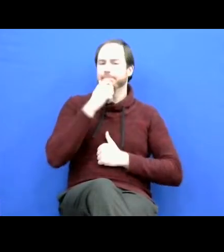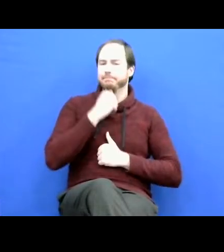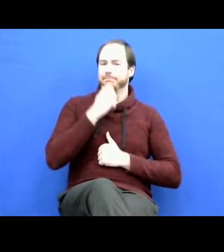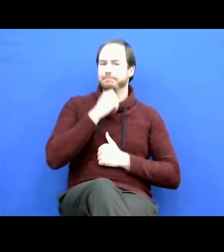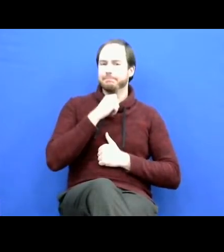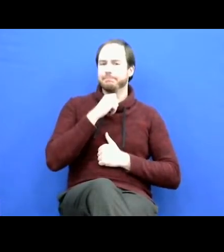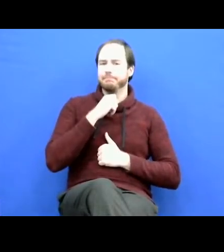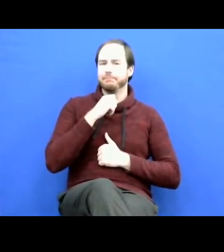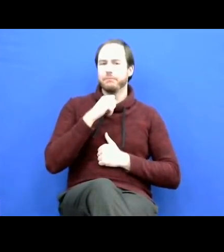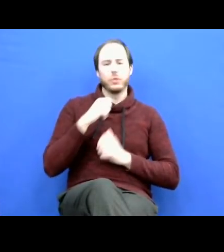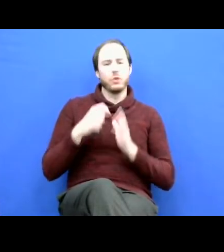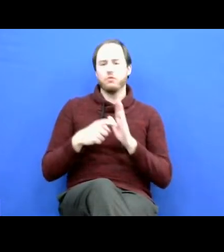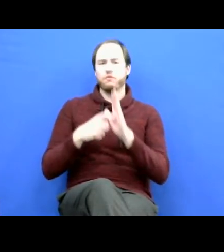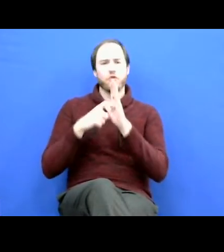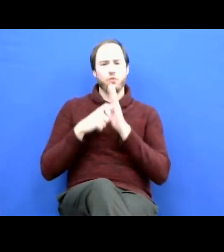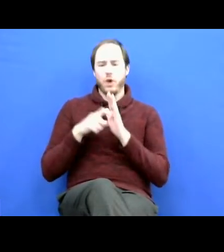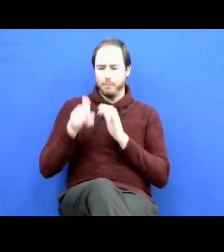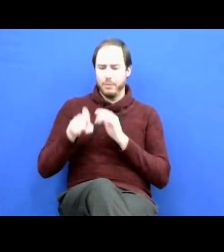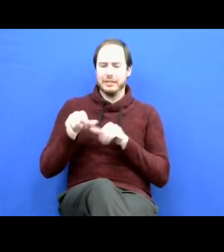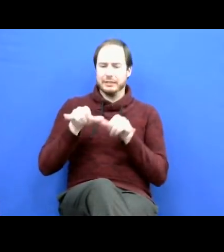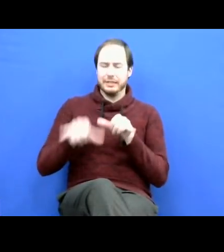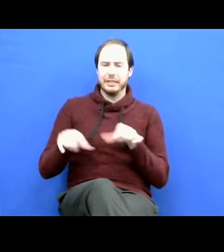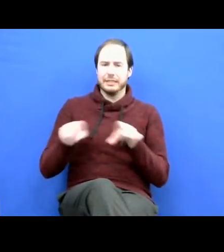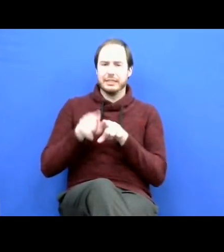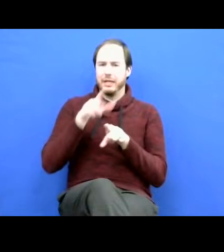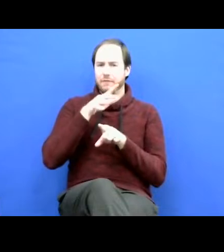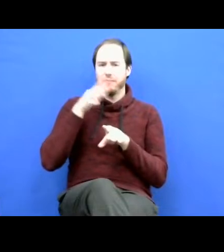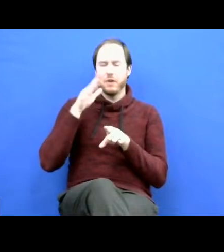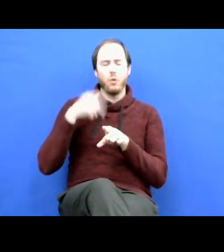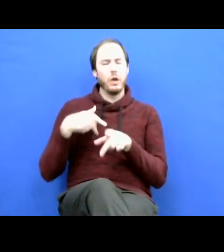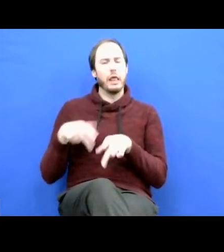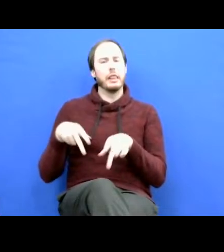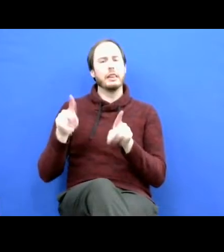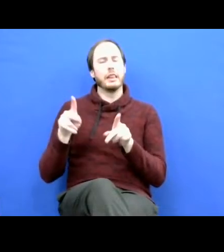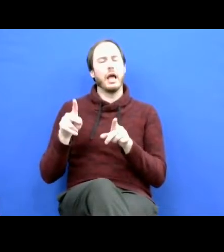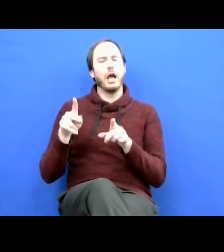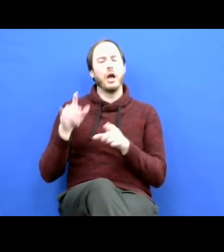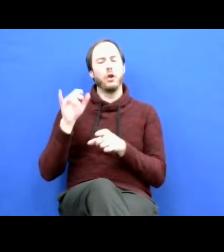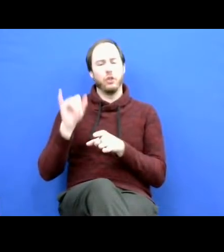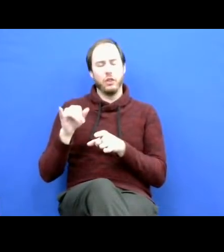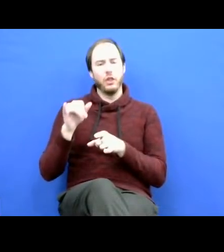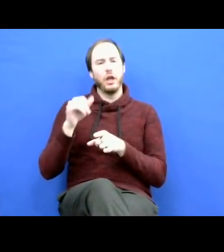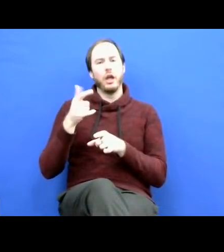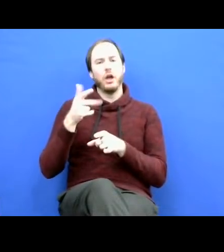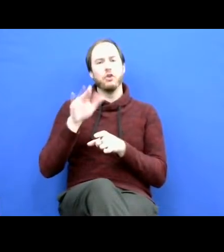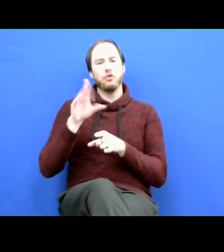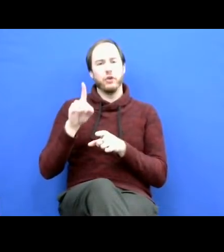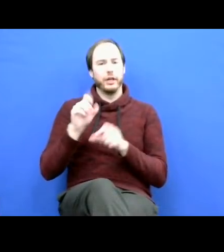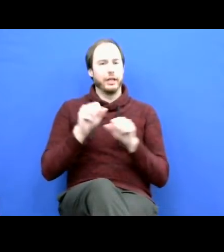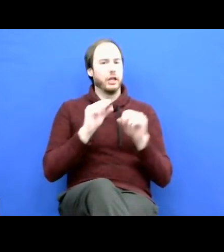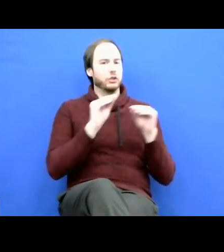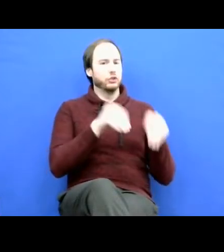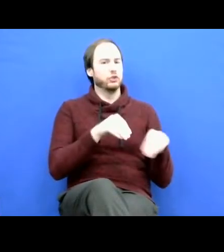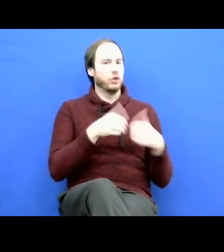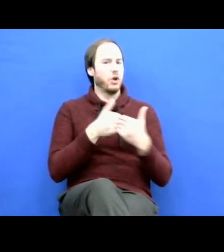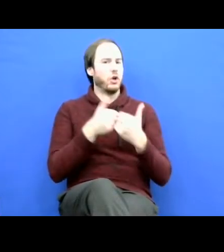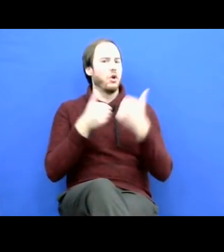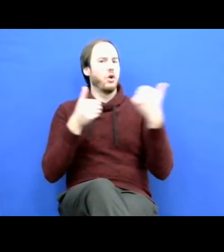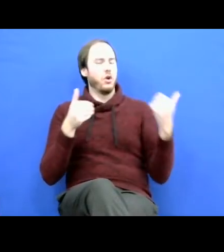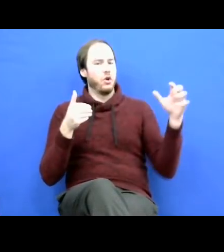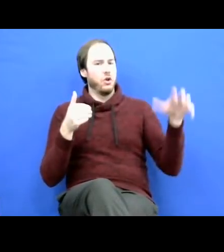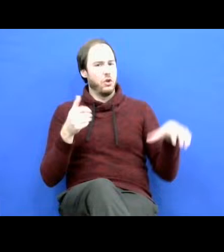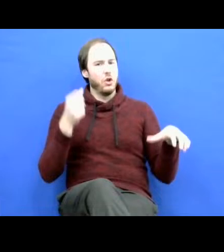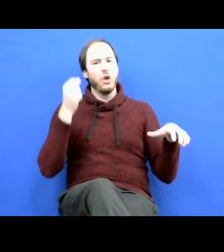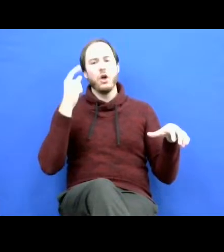than require it to be the same farm, we would allow it to be that the grid goes on one portion of land, but